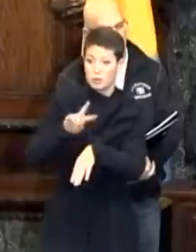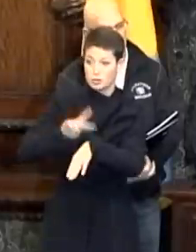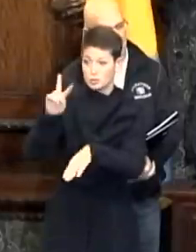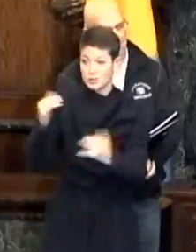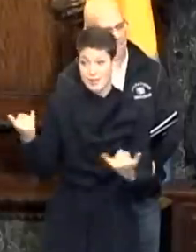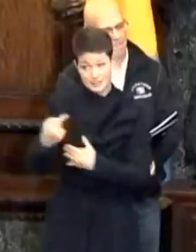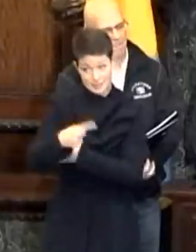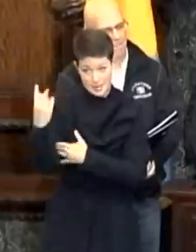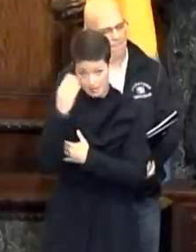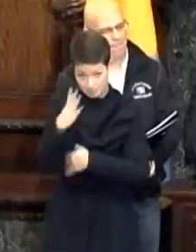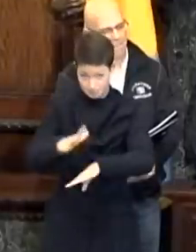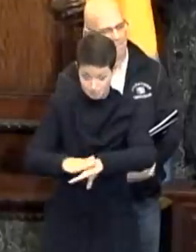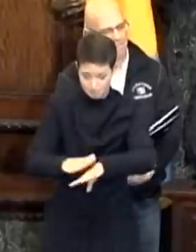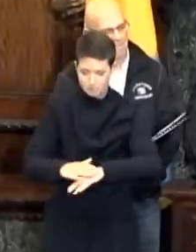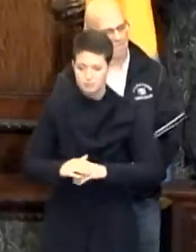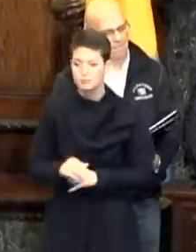today.